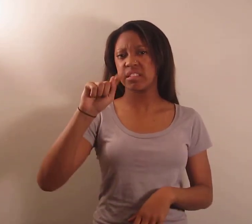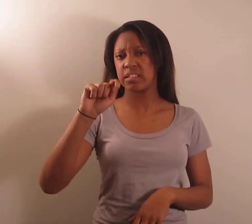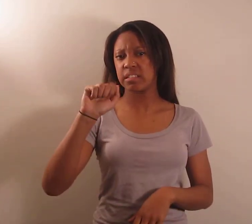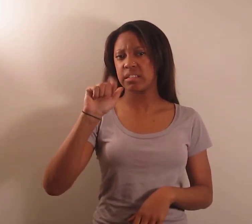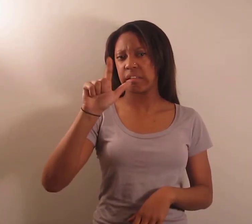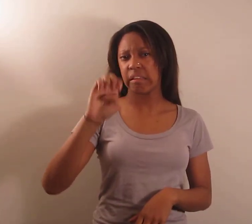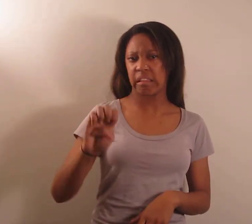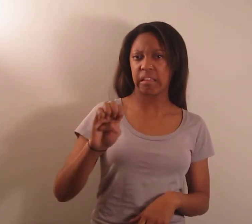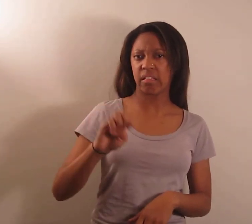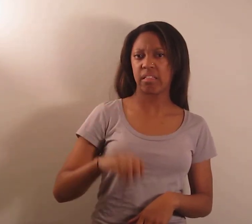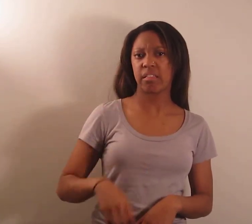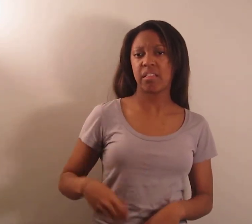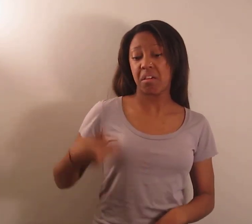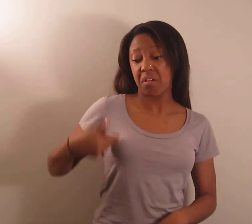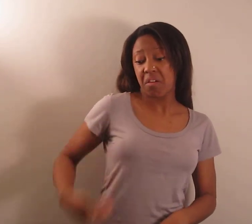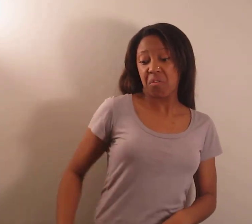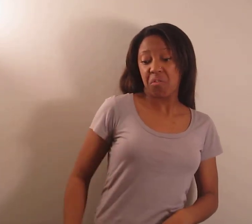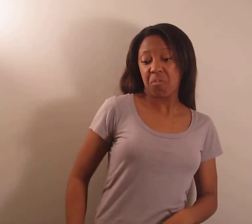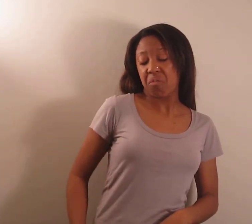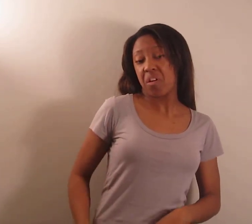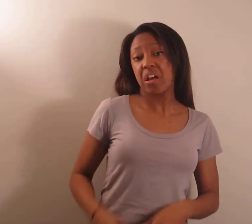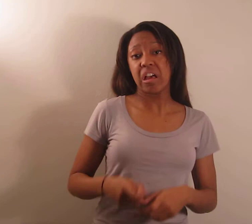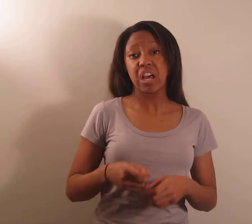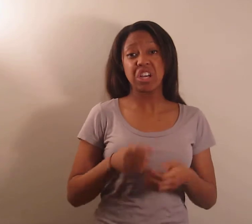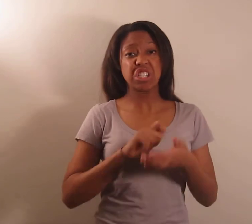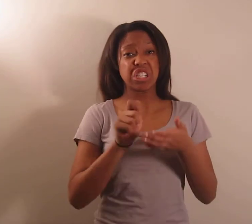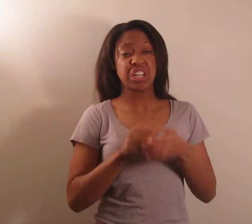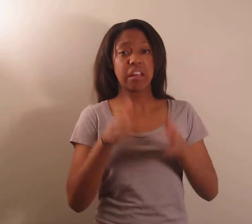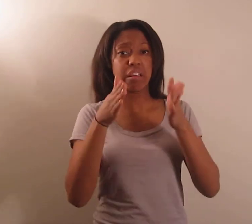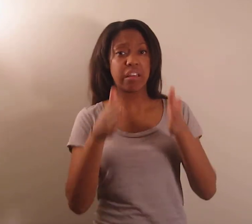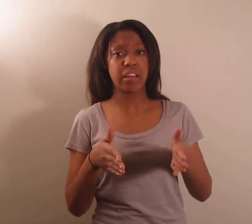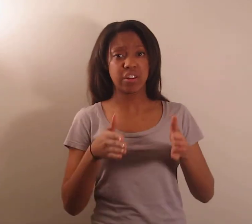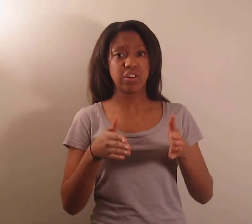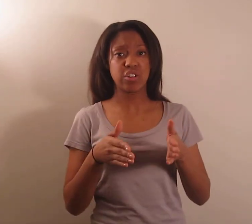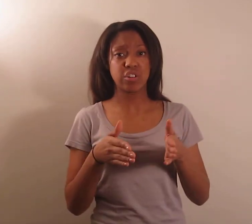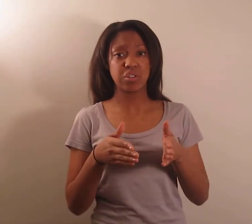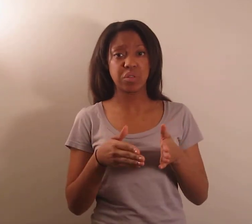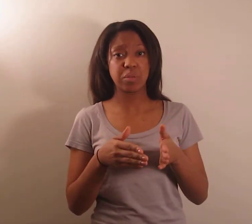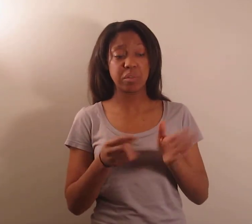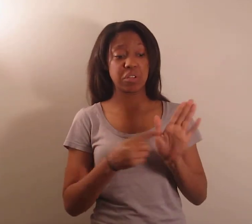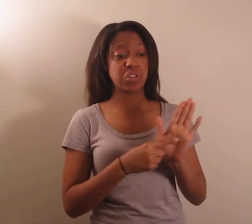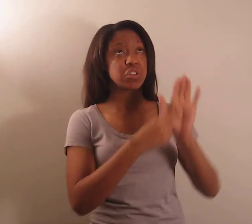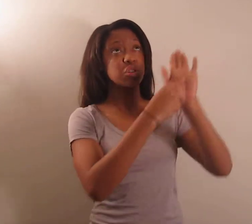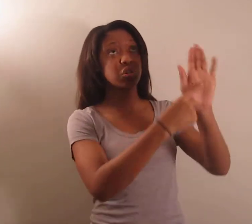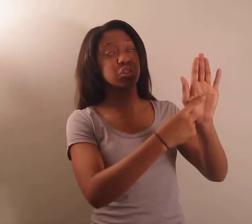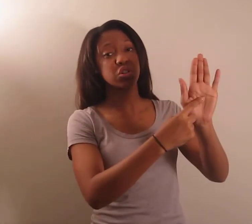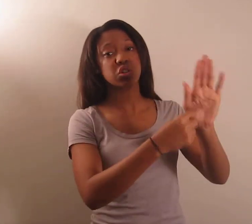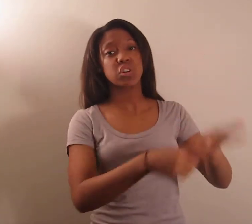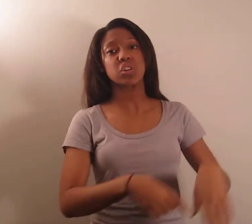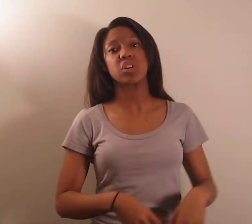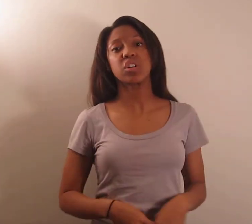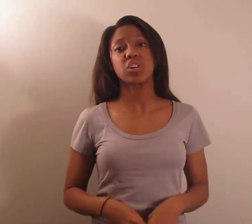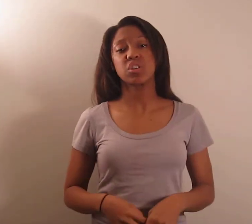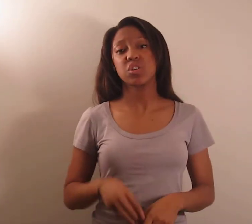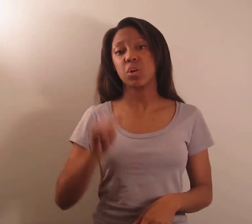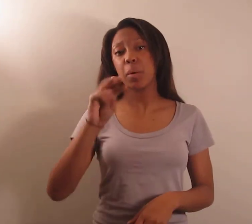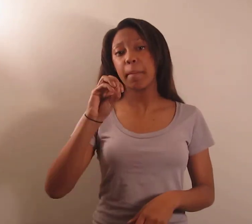Fashion editors began to showcase colorful dresses for the modern woman and turned up their noses at the bourgeois waist.